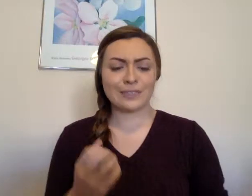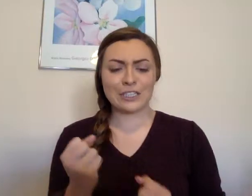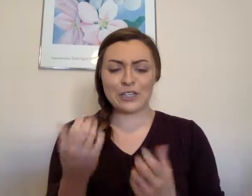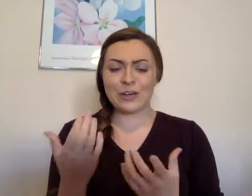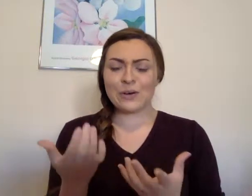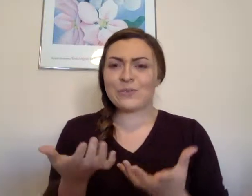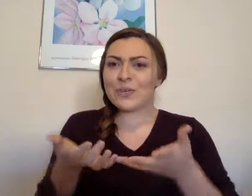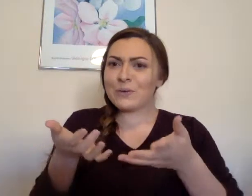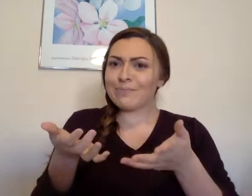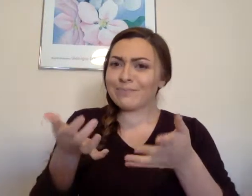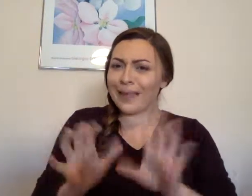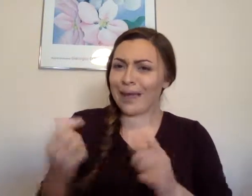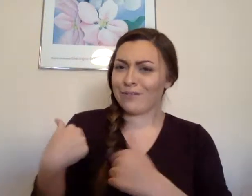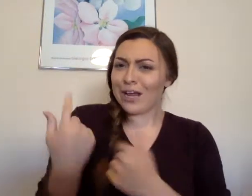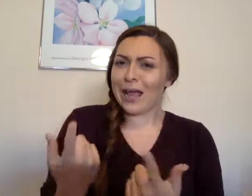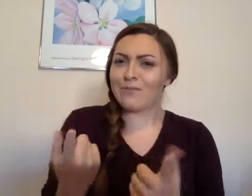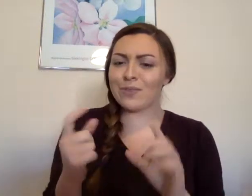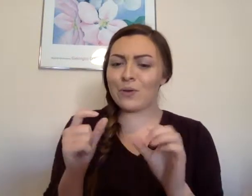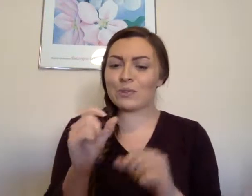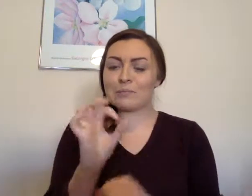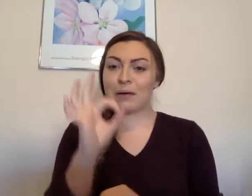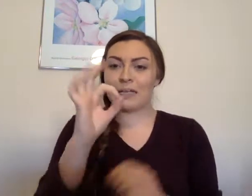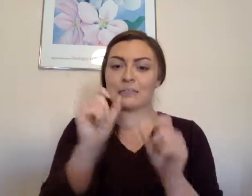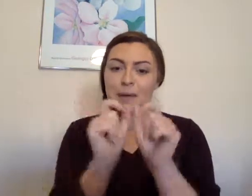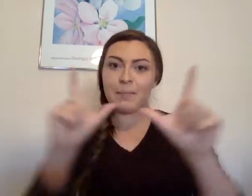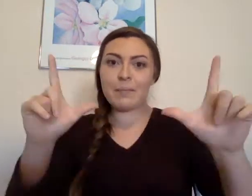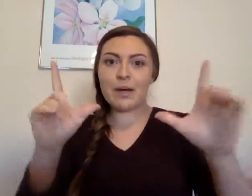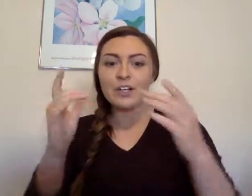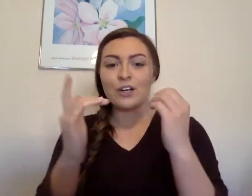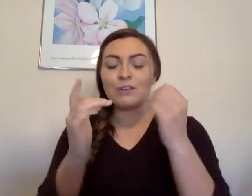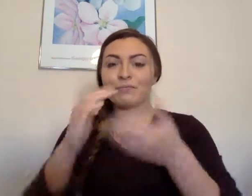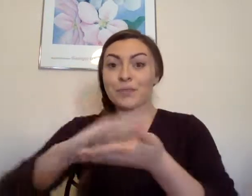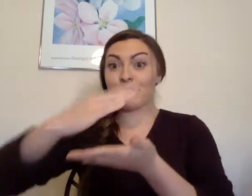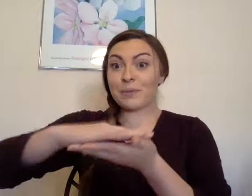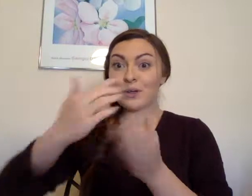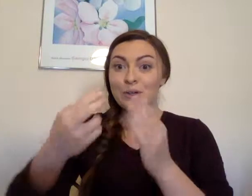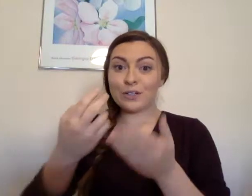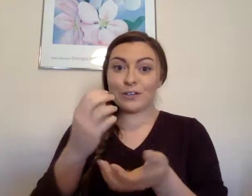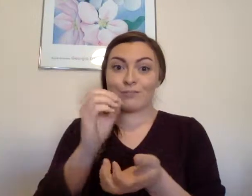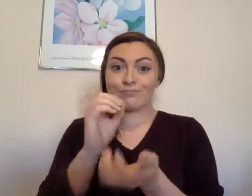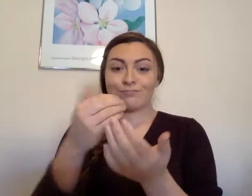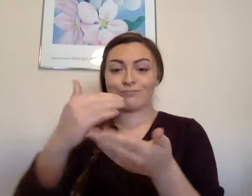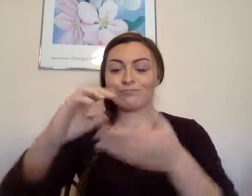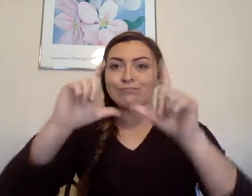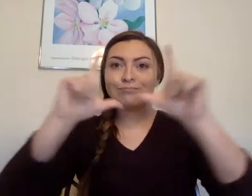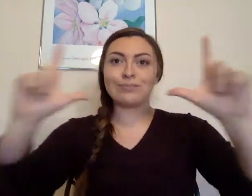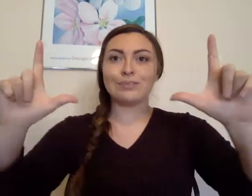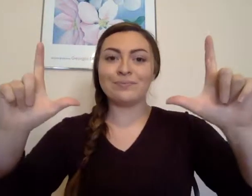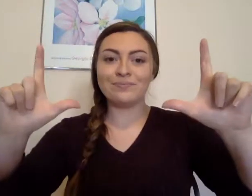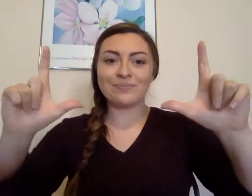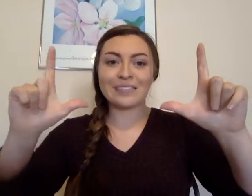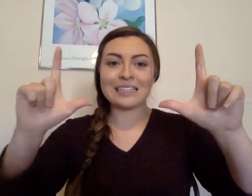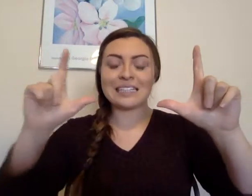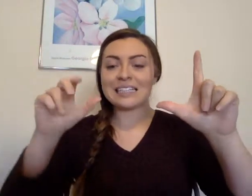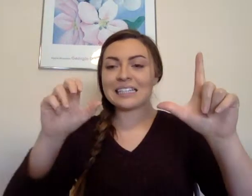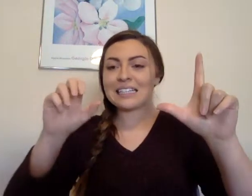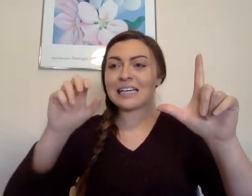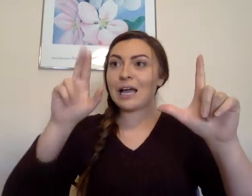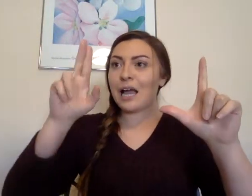one of those buttons pop up on your computer screen that says, software update available? Do you want to install it now?